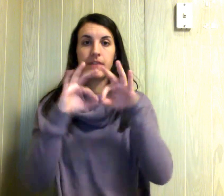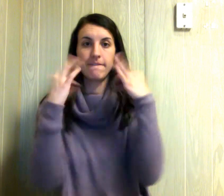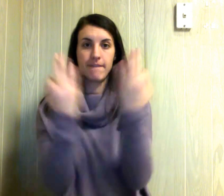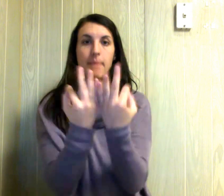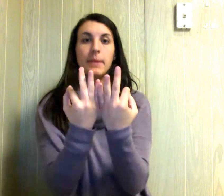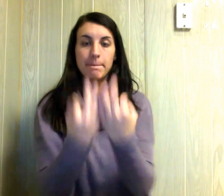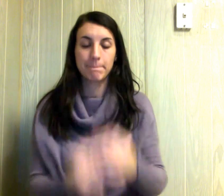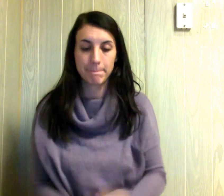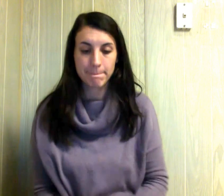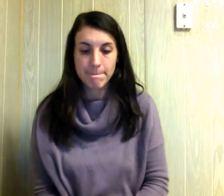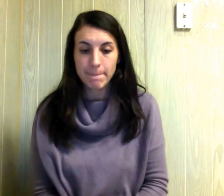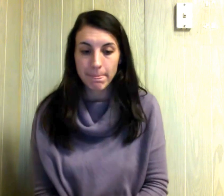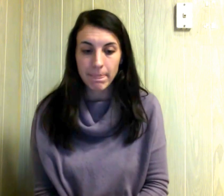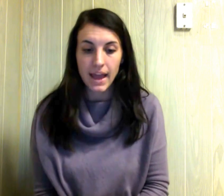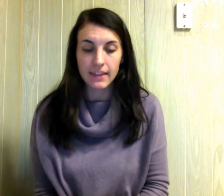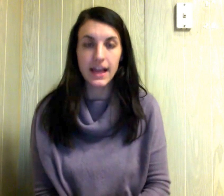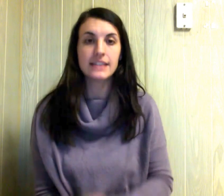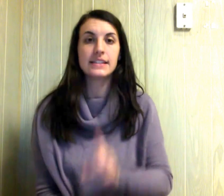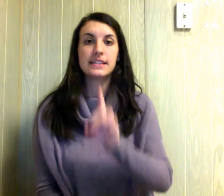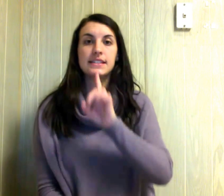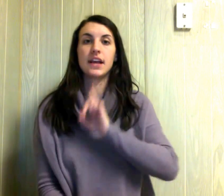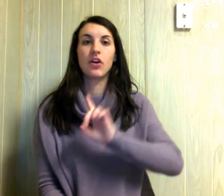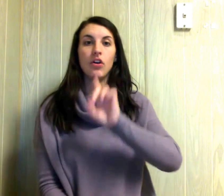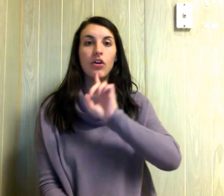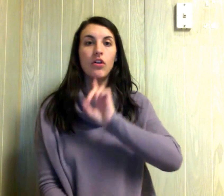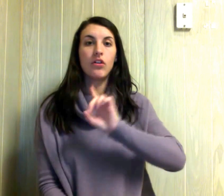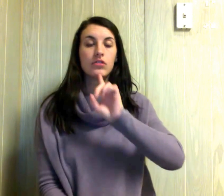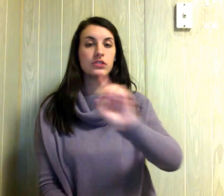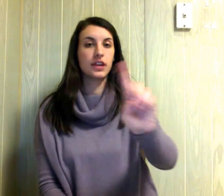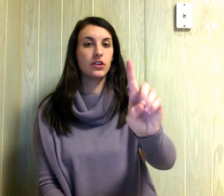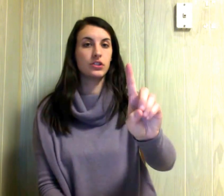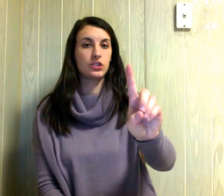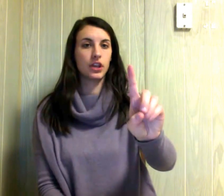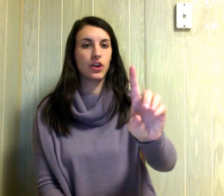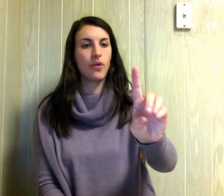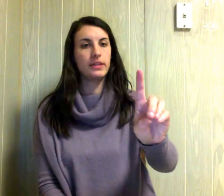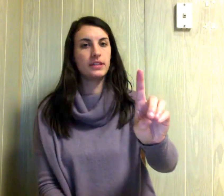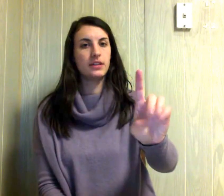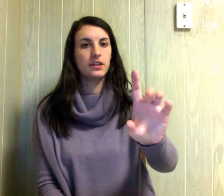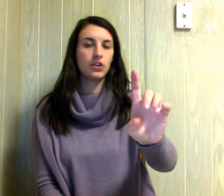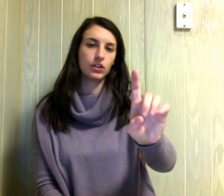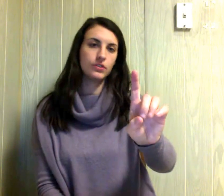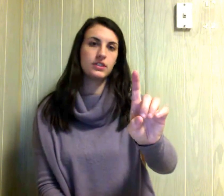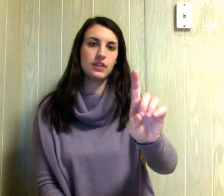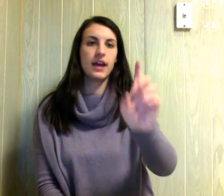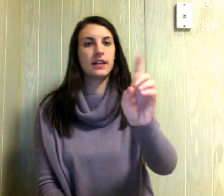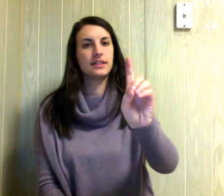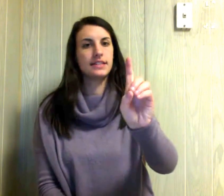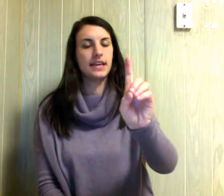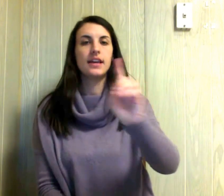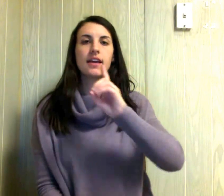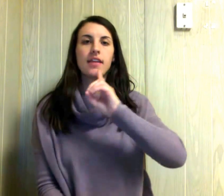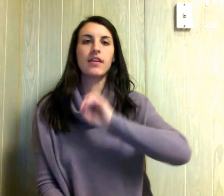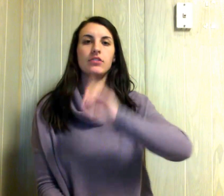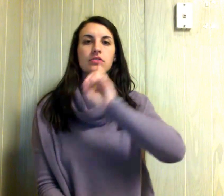And last is single. So single is just like an open or loose, yeah, a D, and then you're